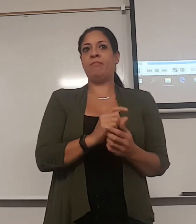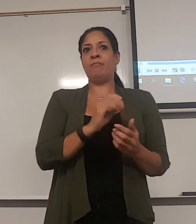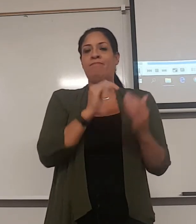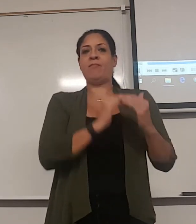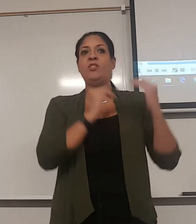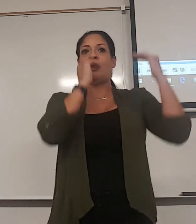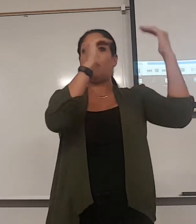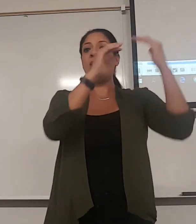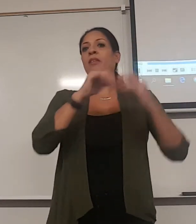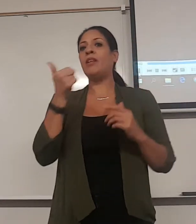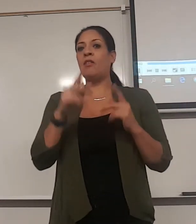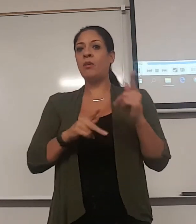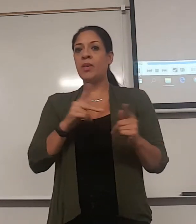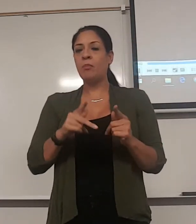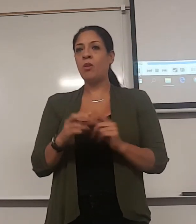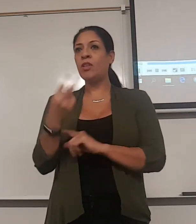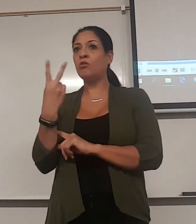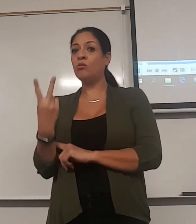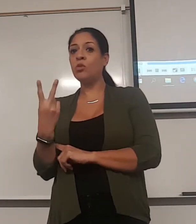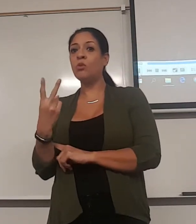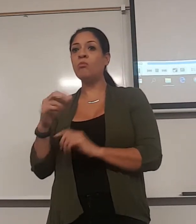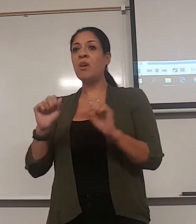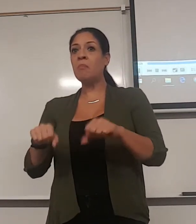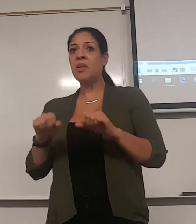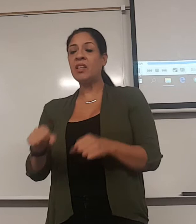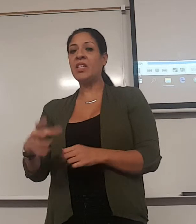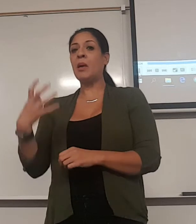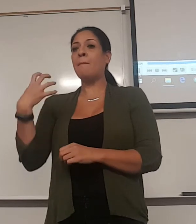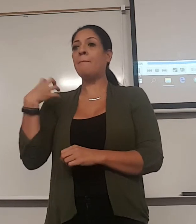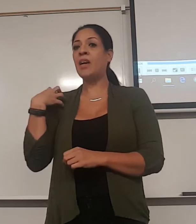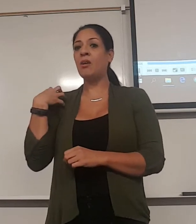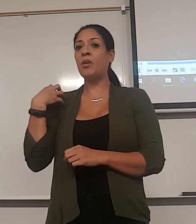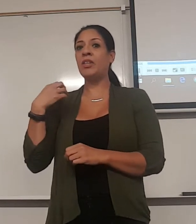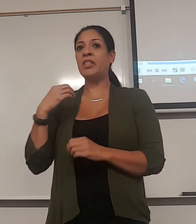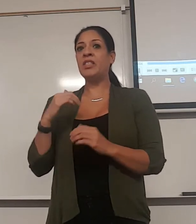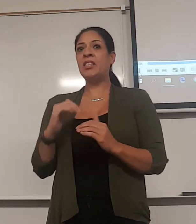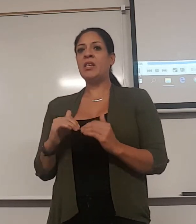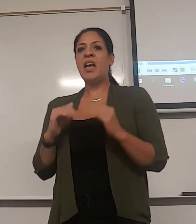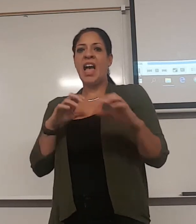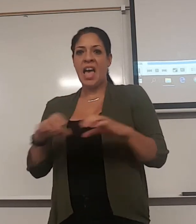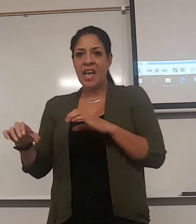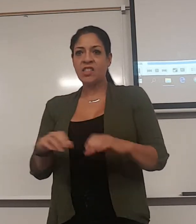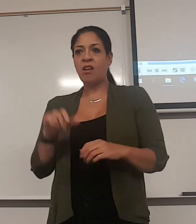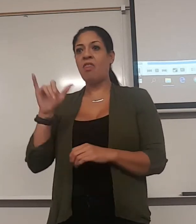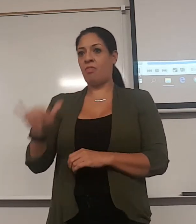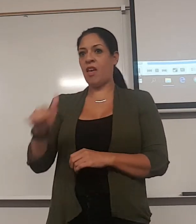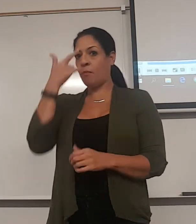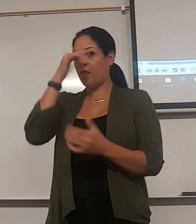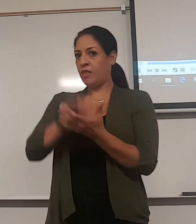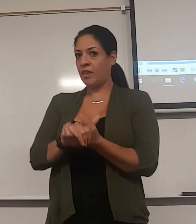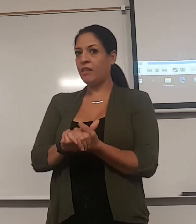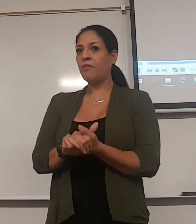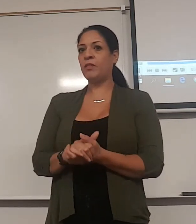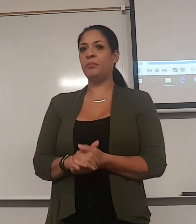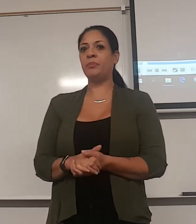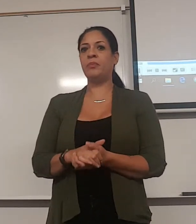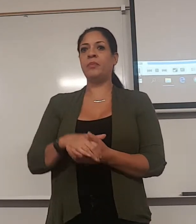and two, the ability or power to implement or act on that belief. Peter Bell